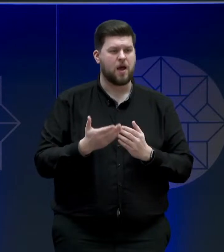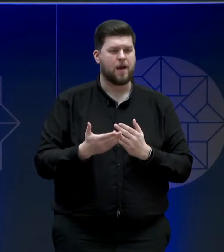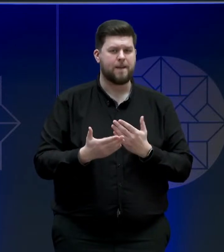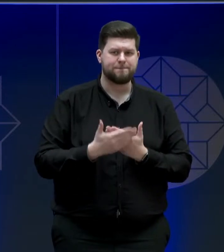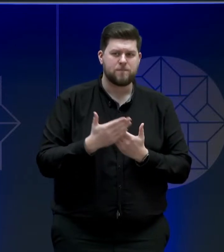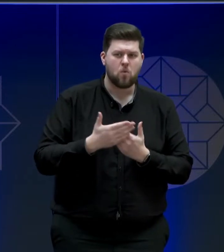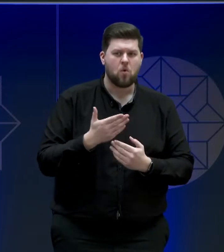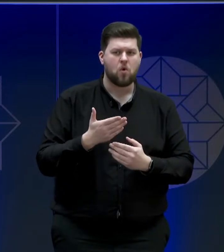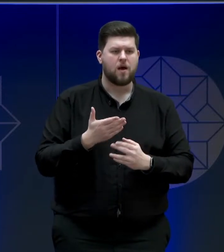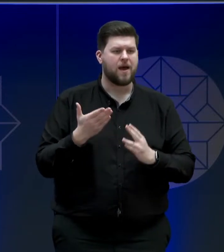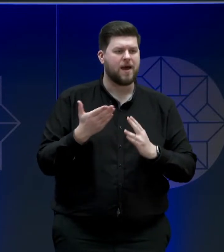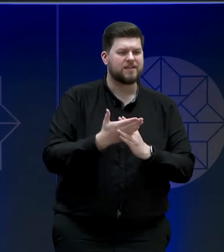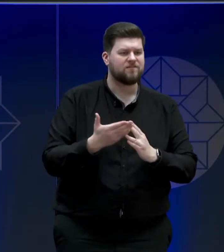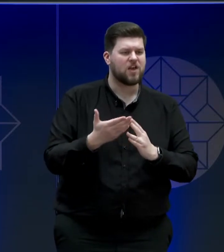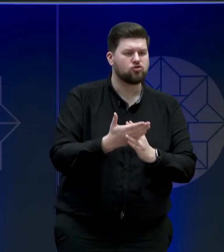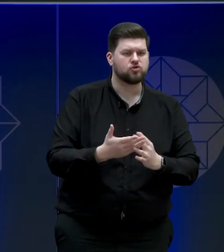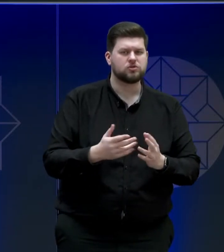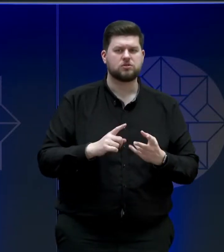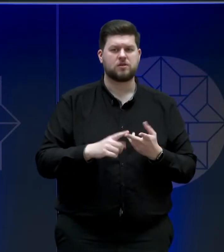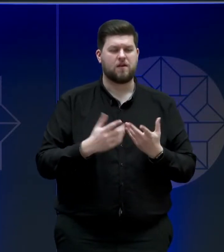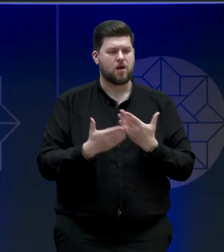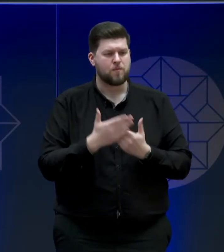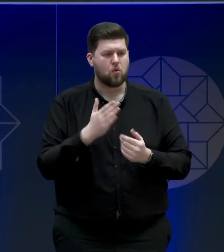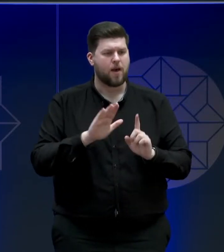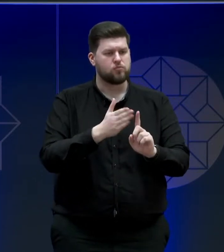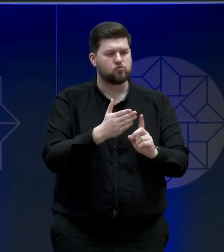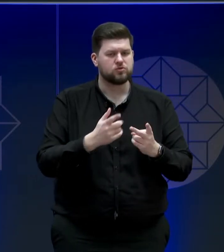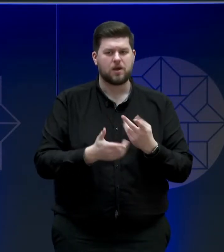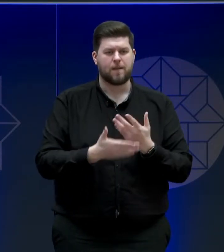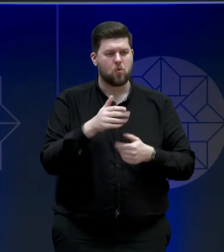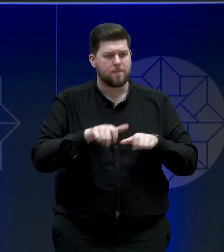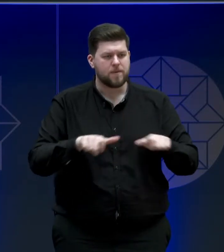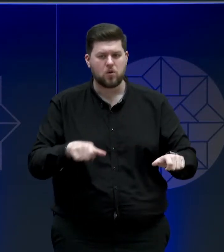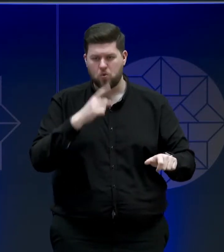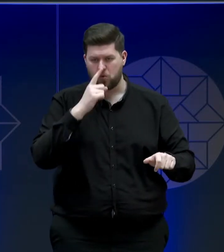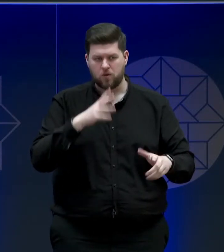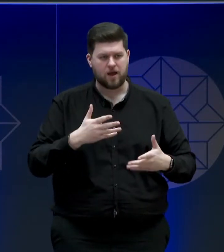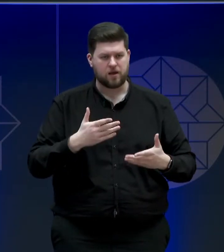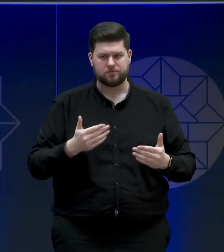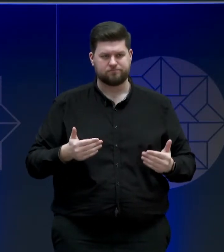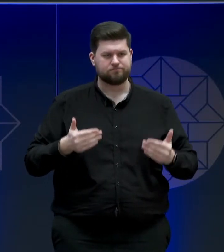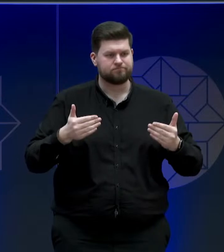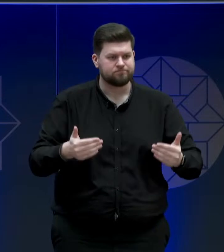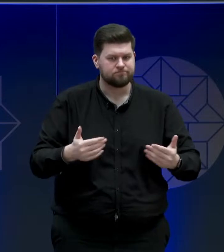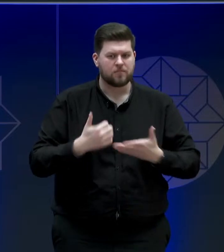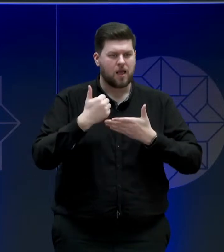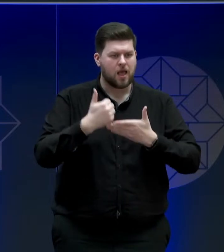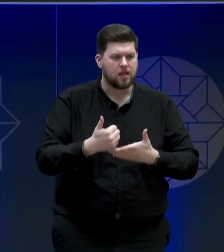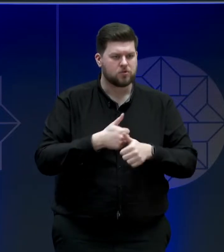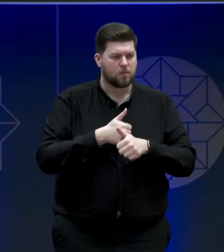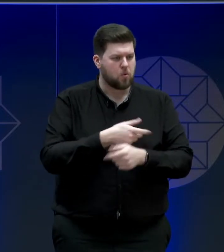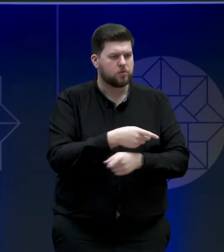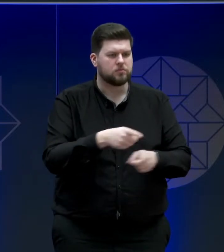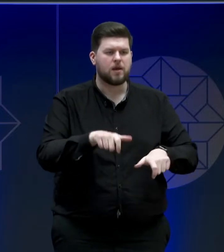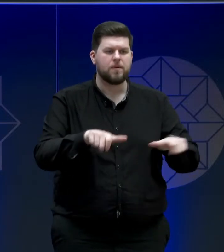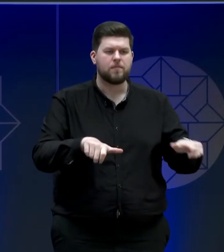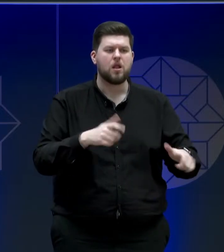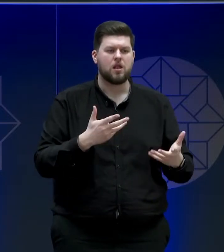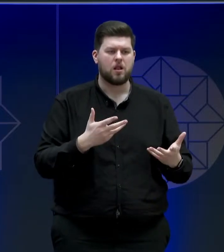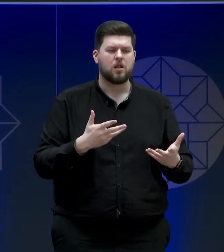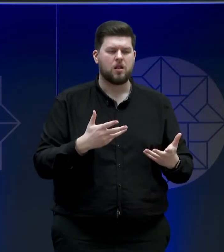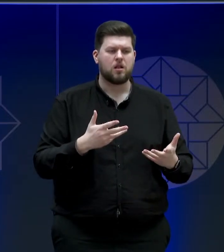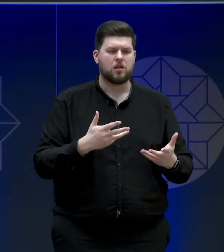interventions, we've got to have more approaches, we've got to have more people lined up to provide the support that individuals rely upon to address